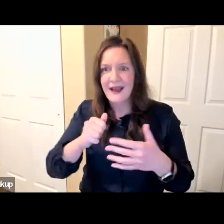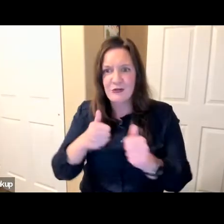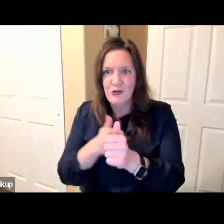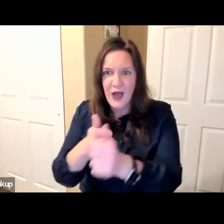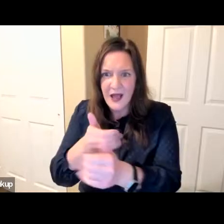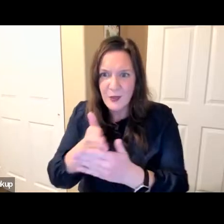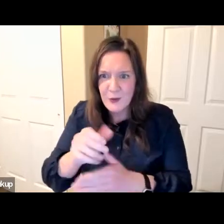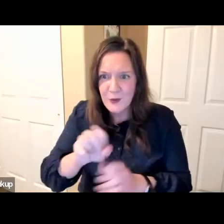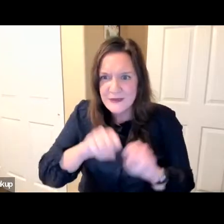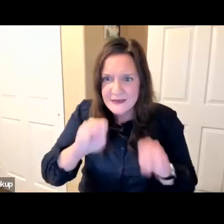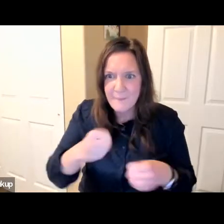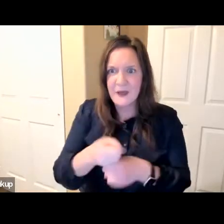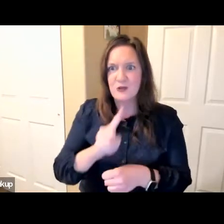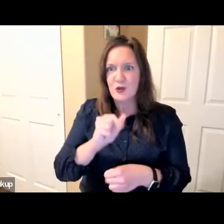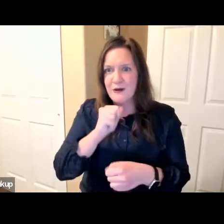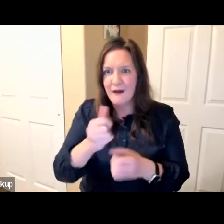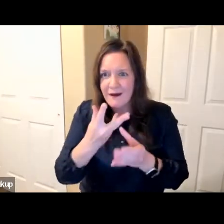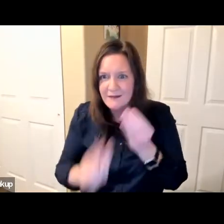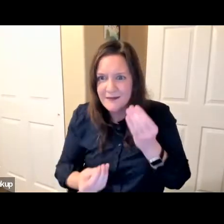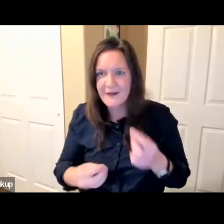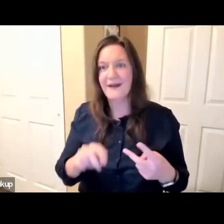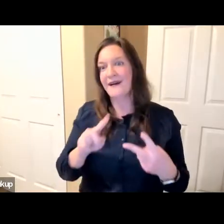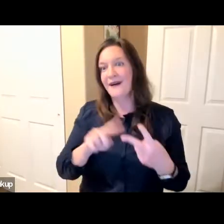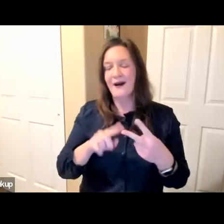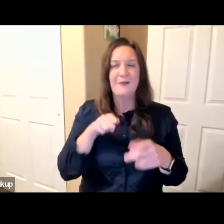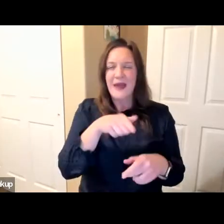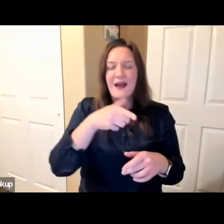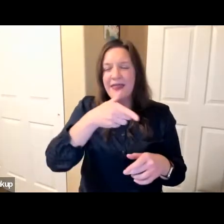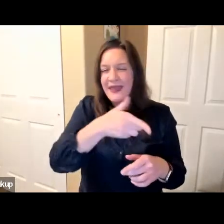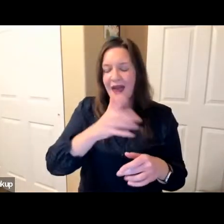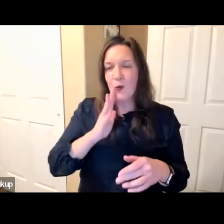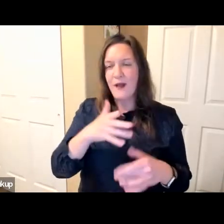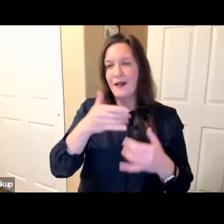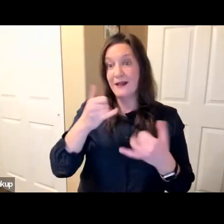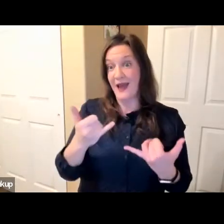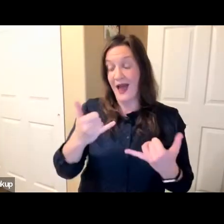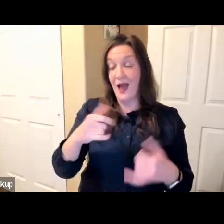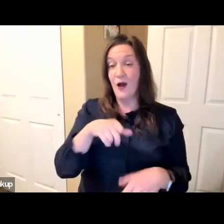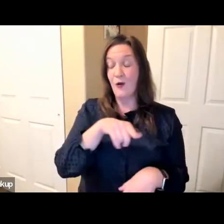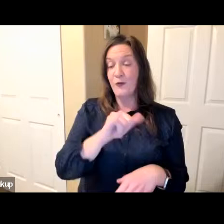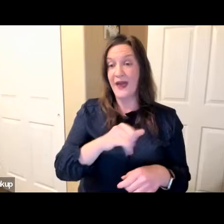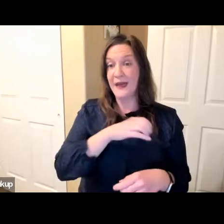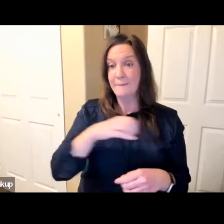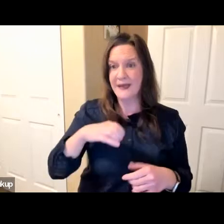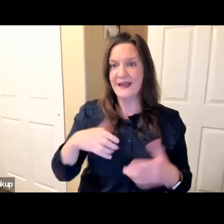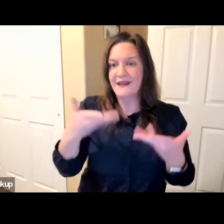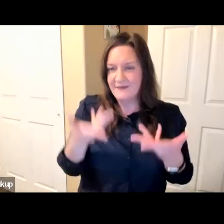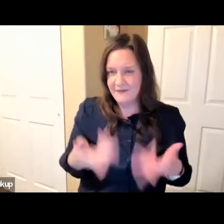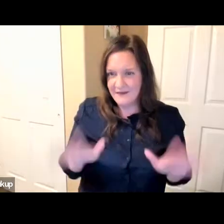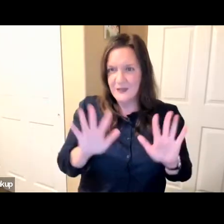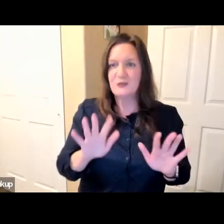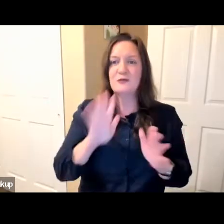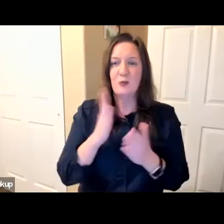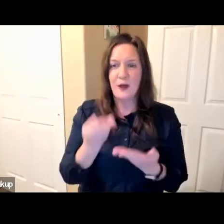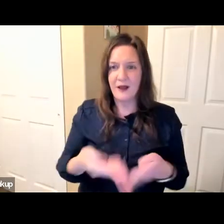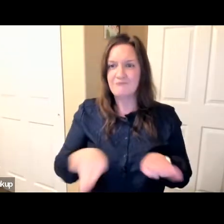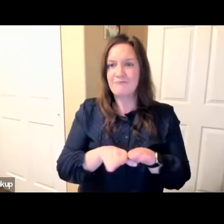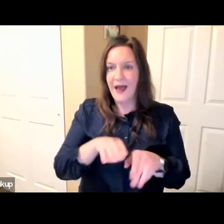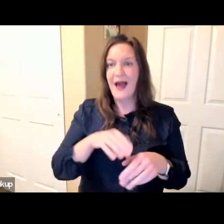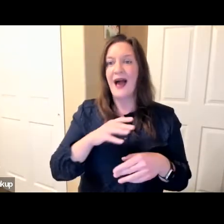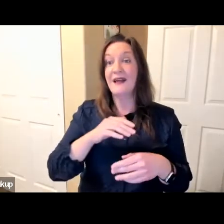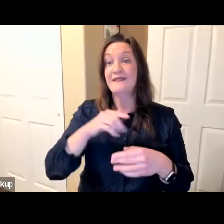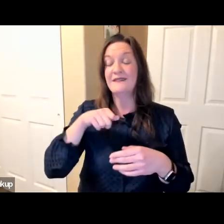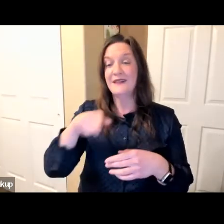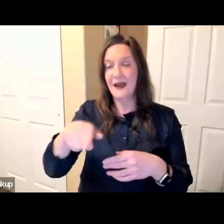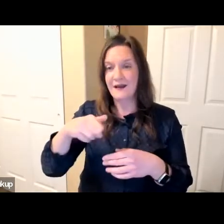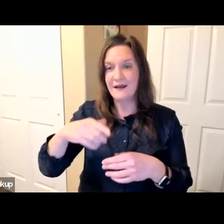unique identifier in order to track that individual through the system so they don't fall through the gap. And